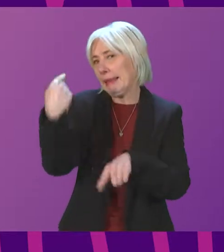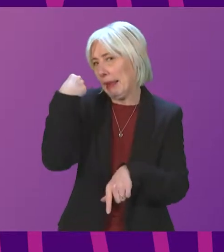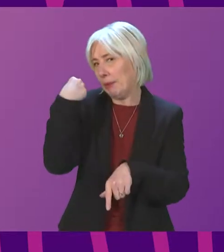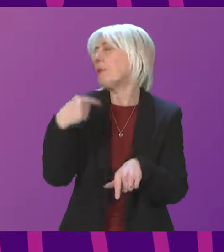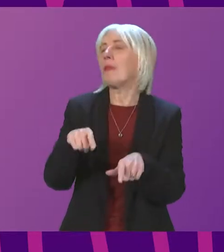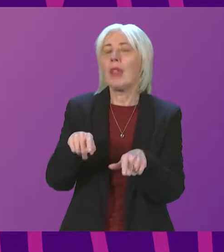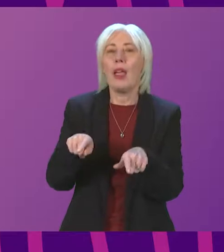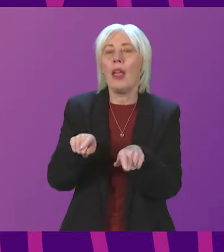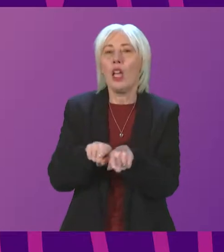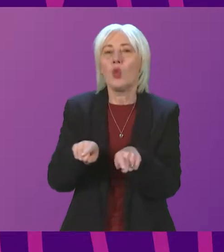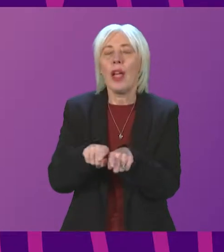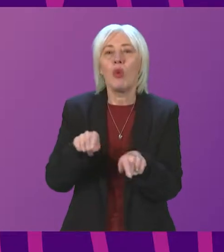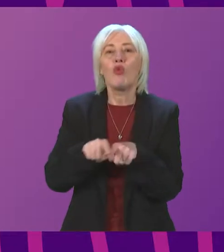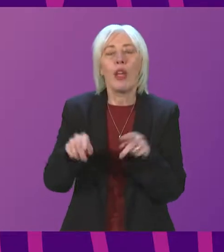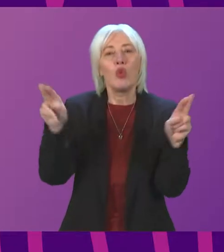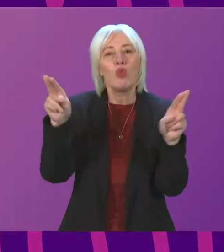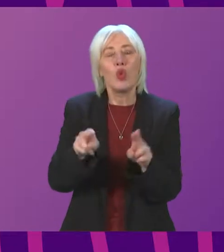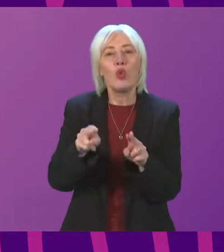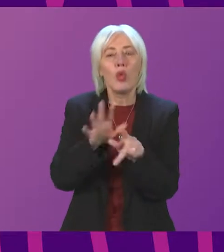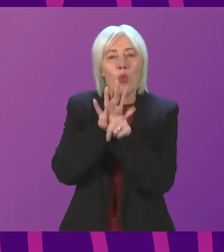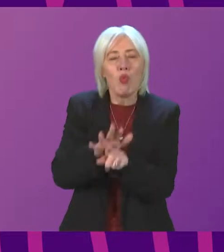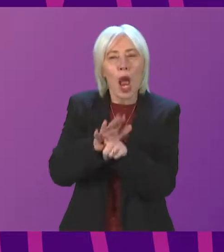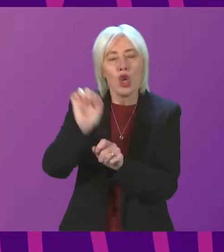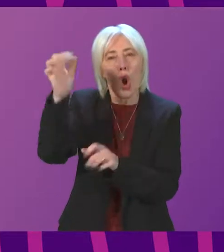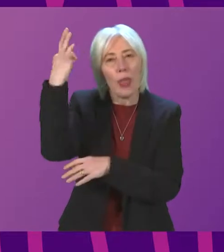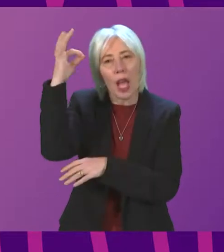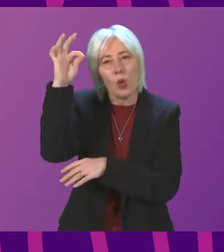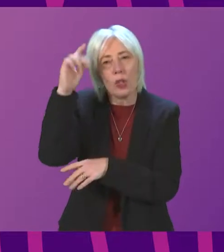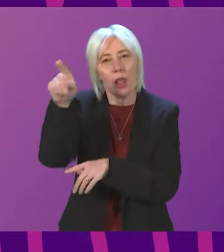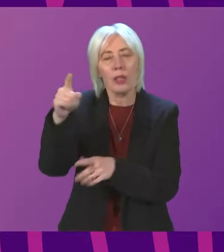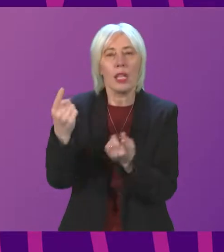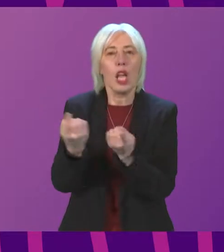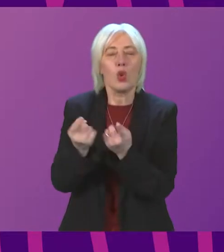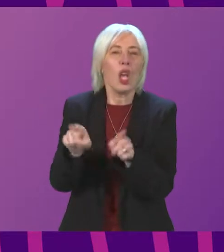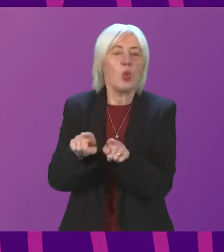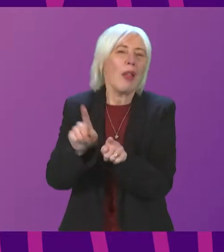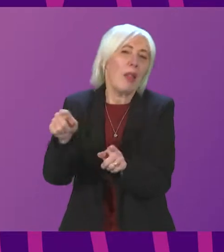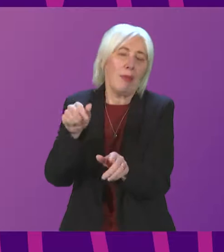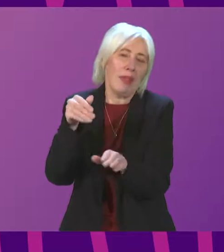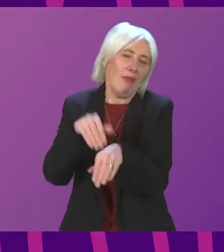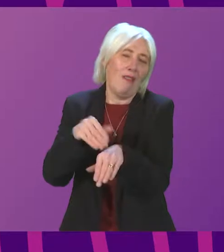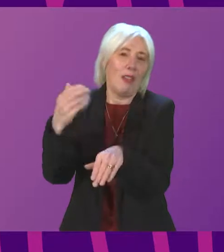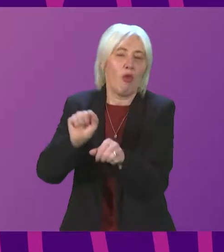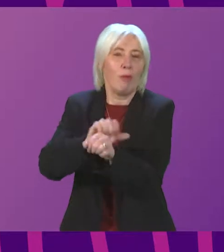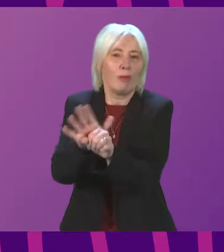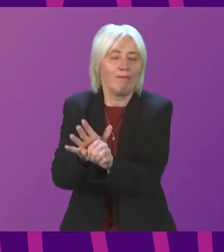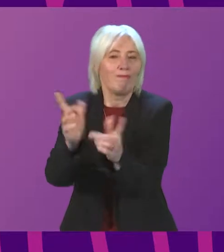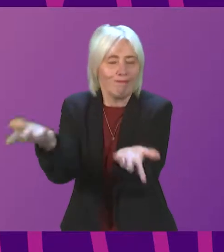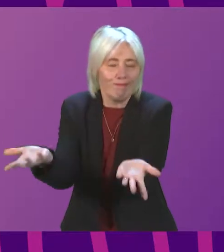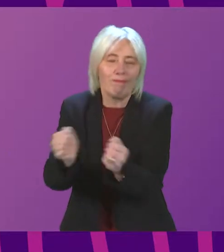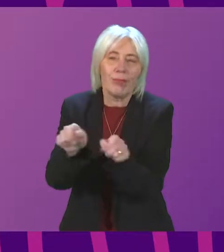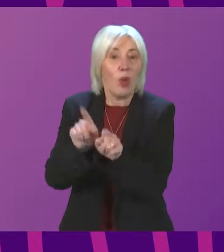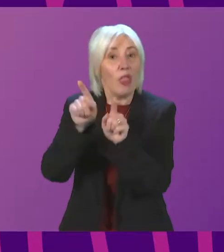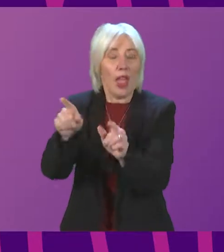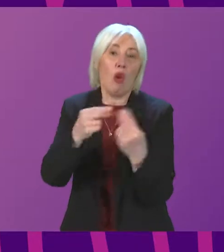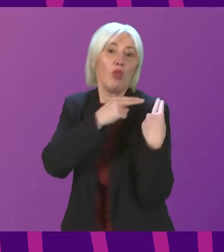approach was intended to help minimise pressures on our local authorities who were also impacted by the current situation with the pandemic and who are also responsible